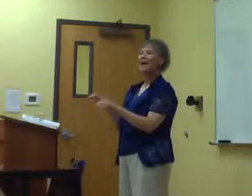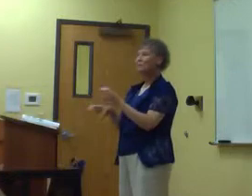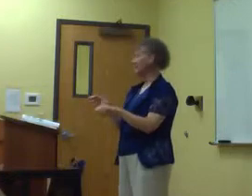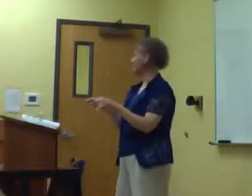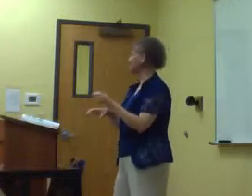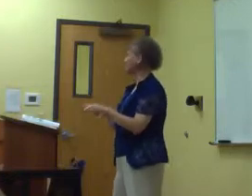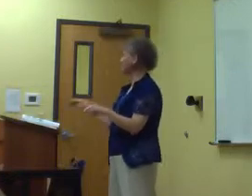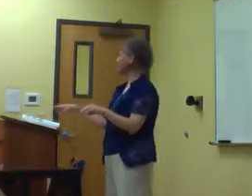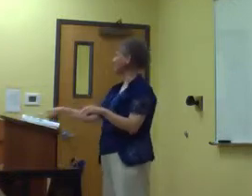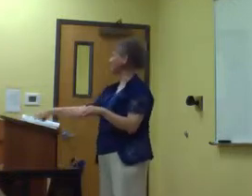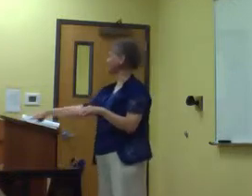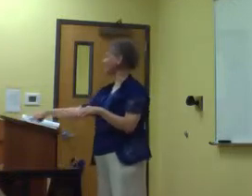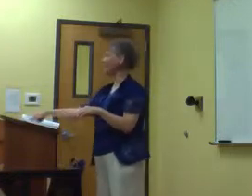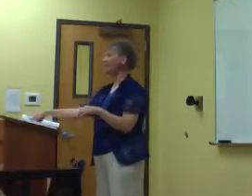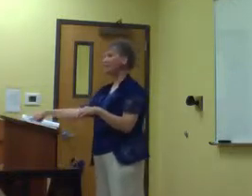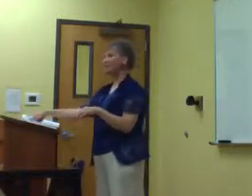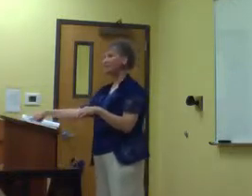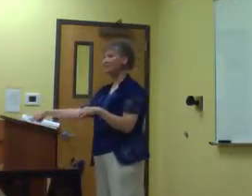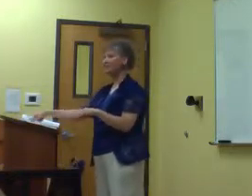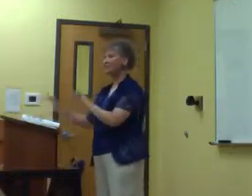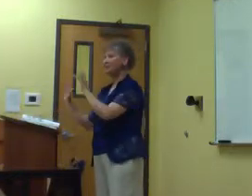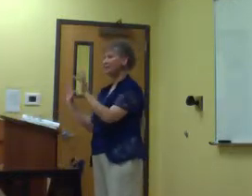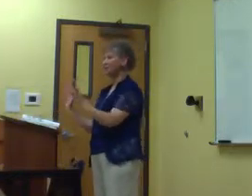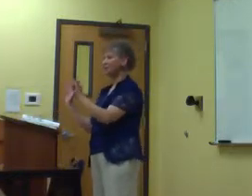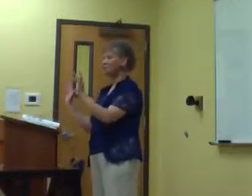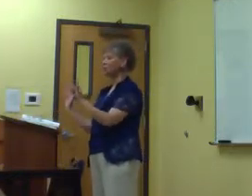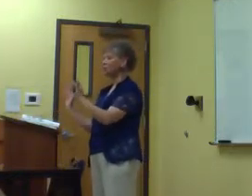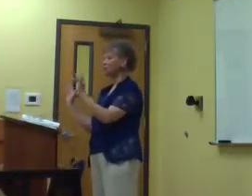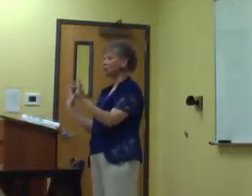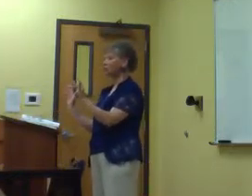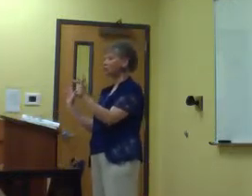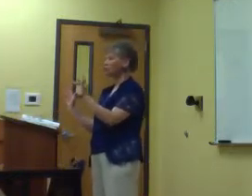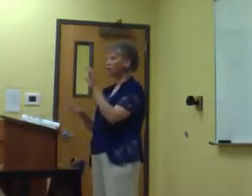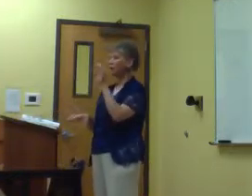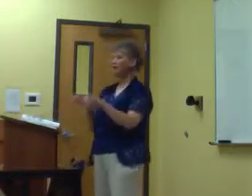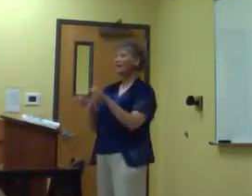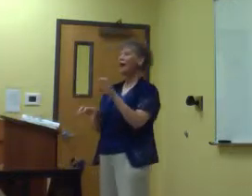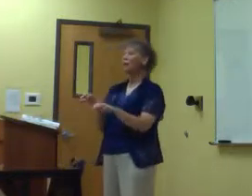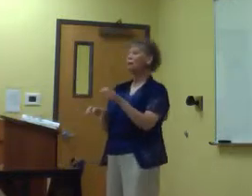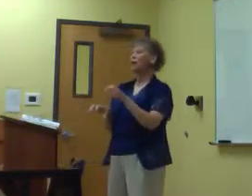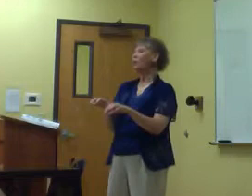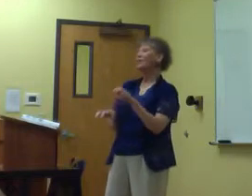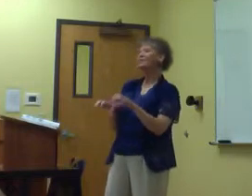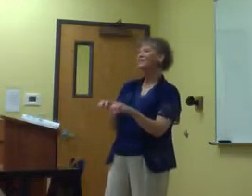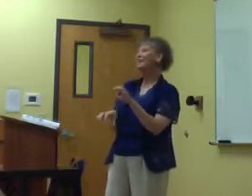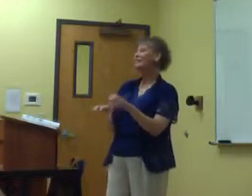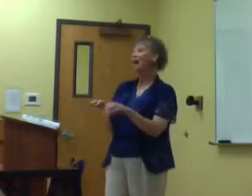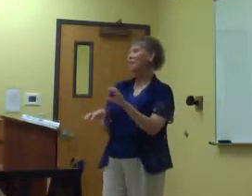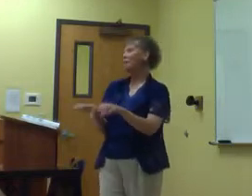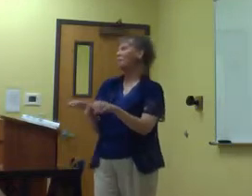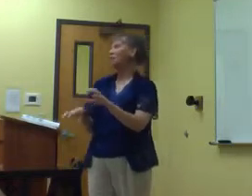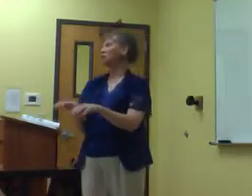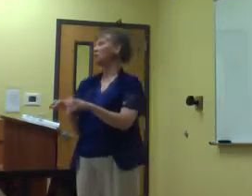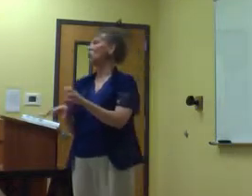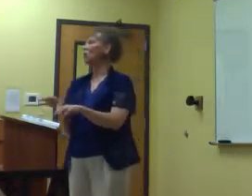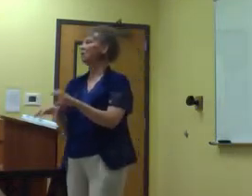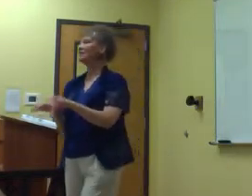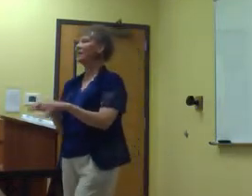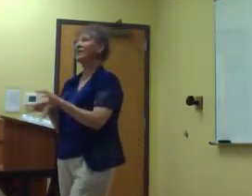Typing. That's what that next sign is. See, next to computer, computer. Now, we don't say typing much anymore. We say